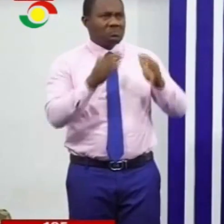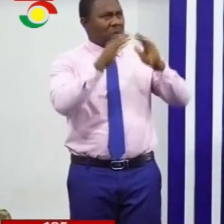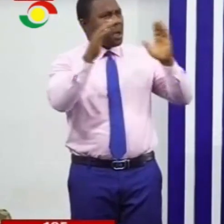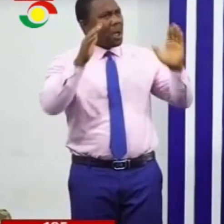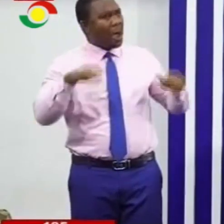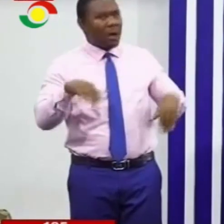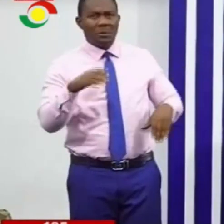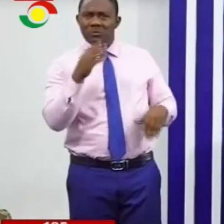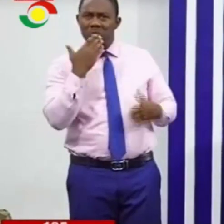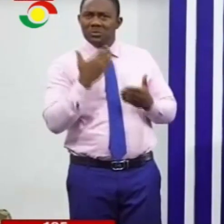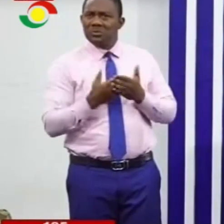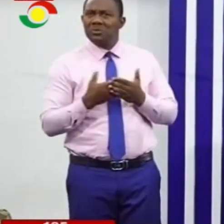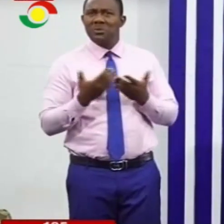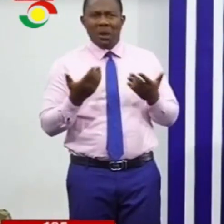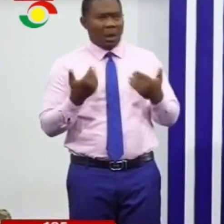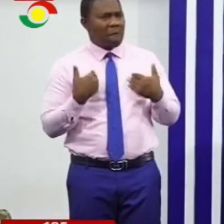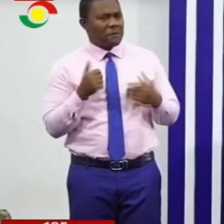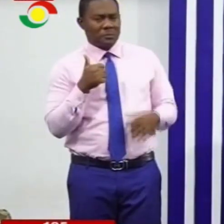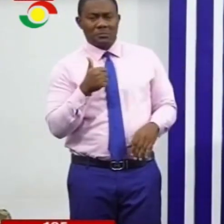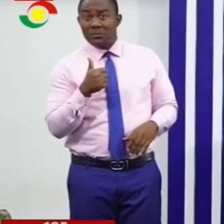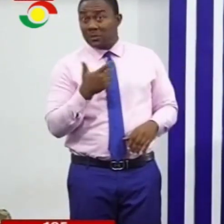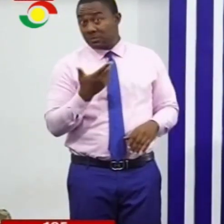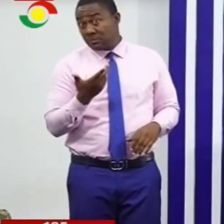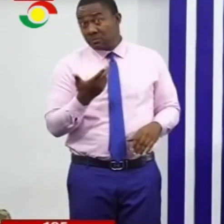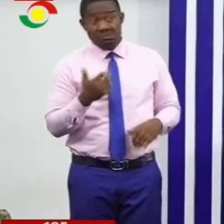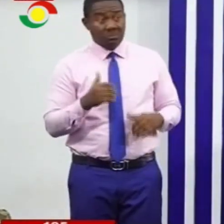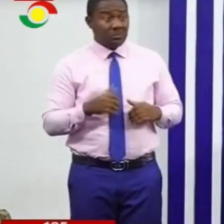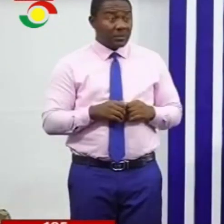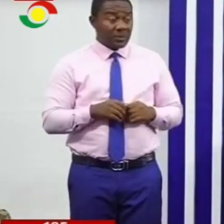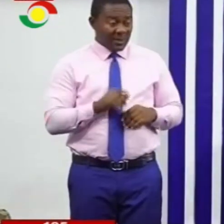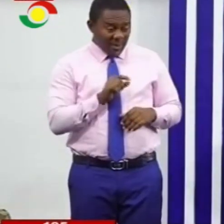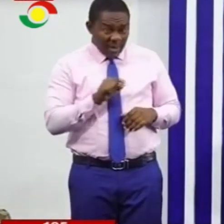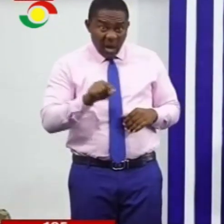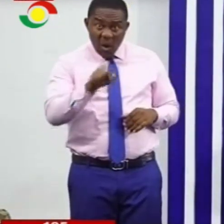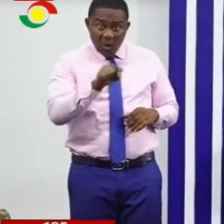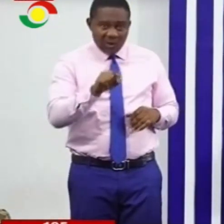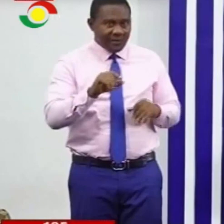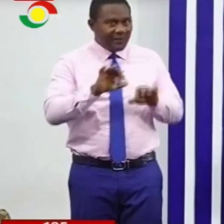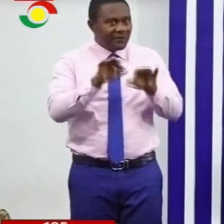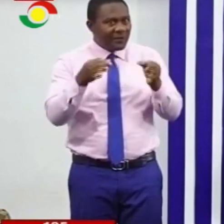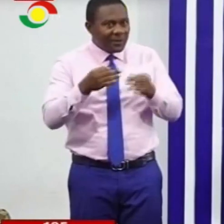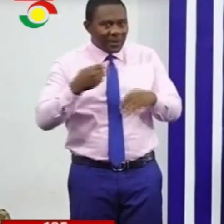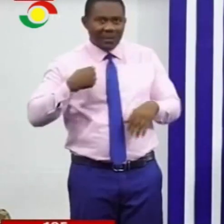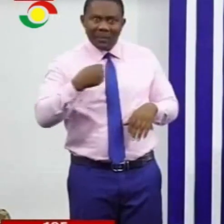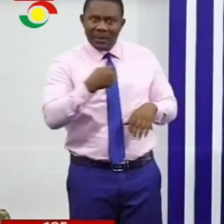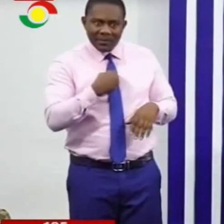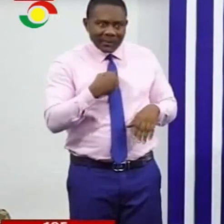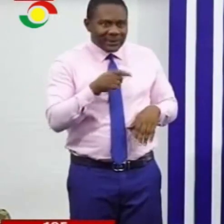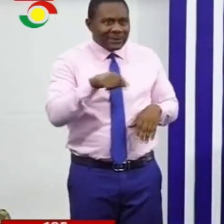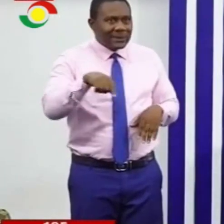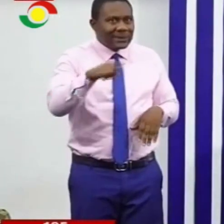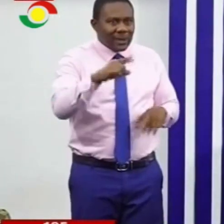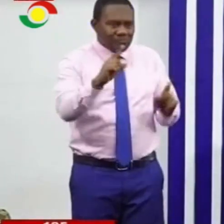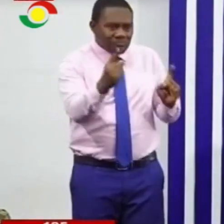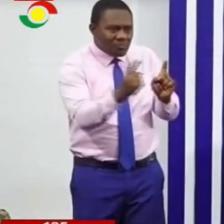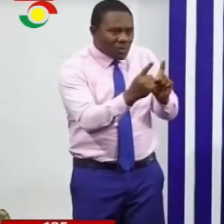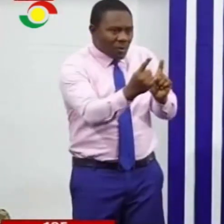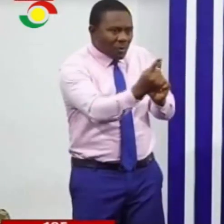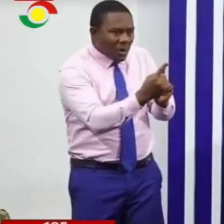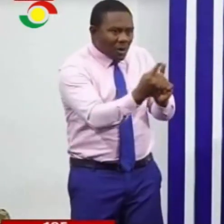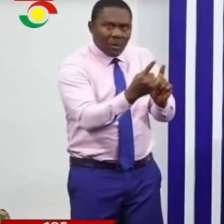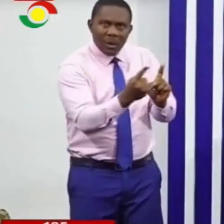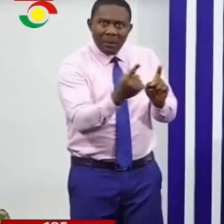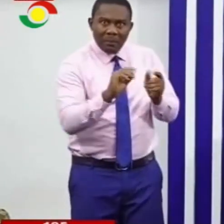self-contained two-bedroom or three-bedroom house, they are also contacts. So there's a need to try to